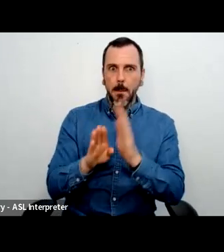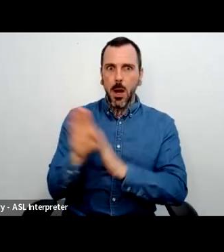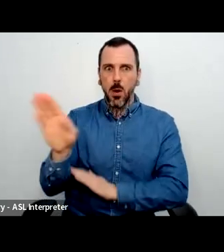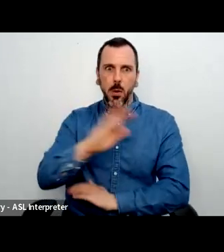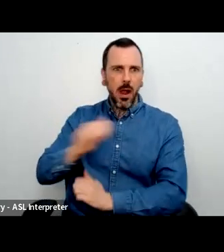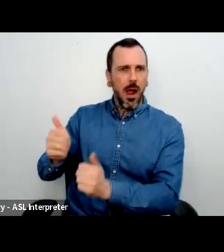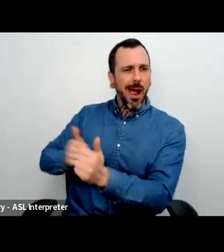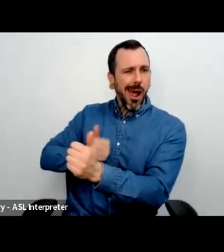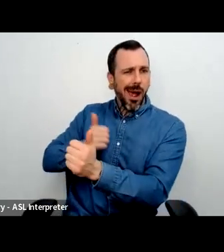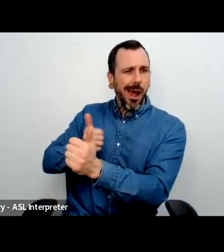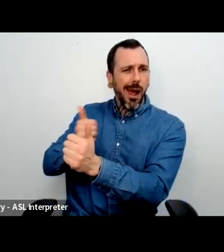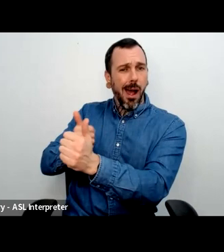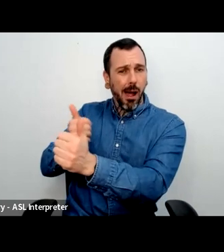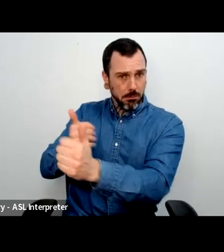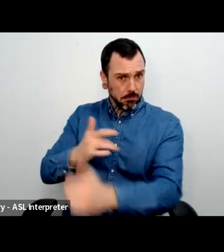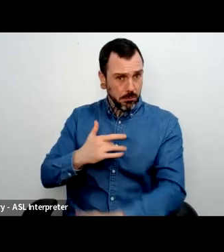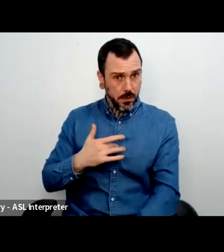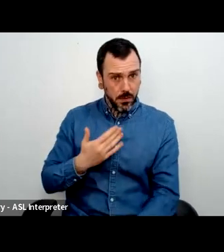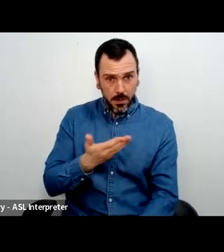Daryl?